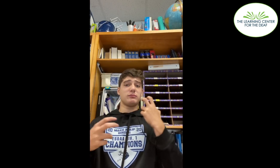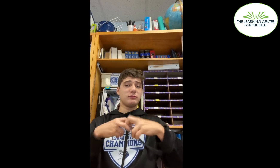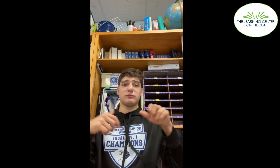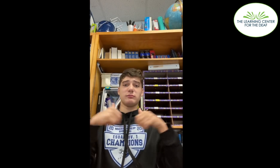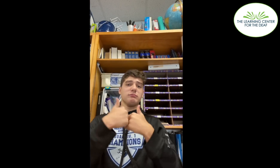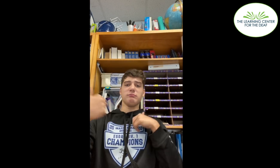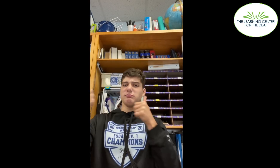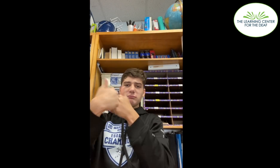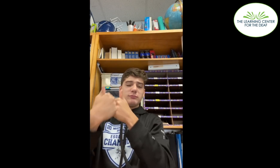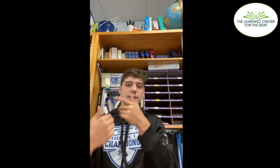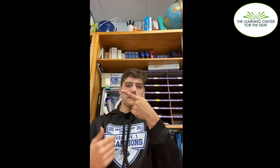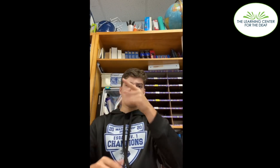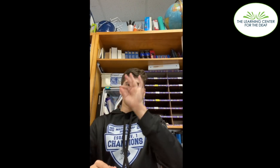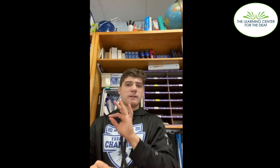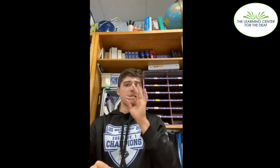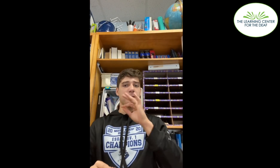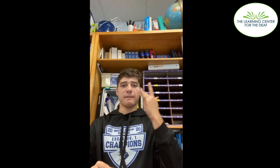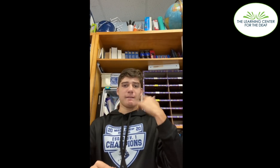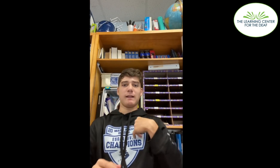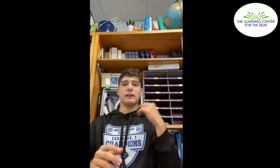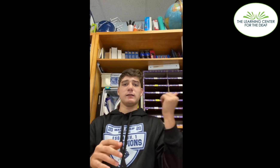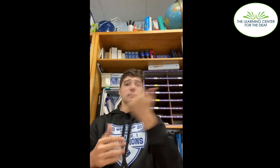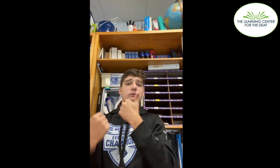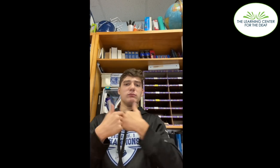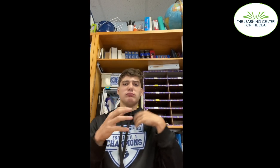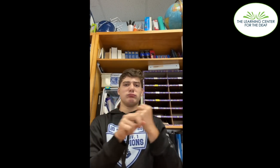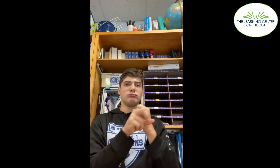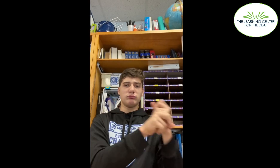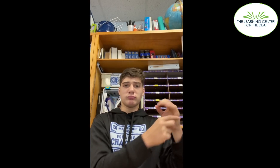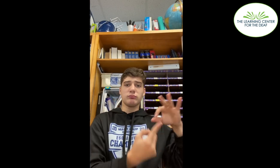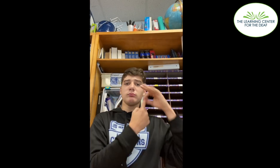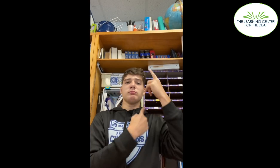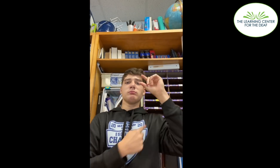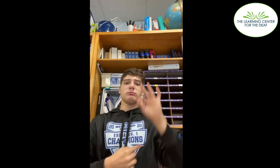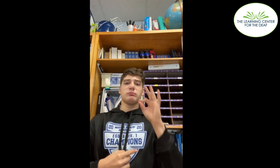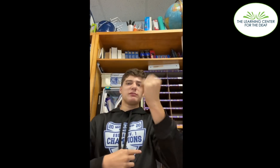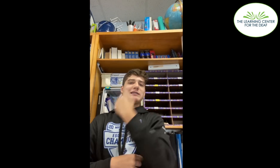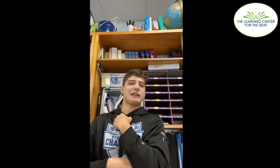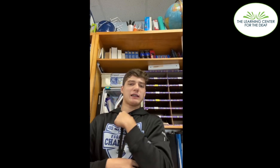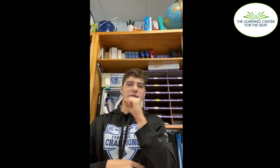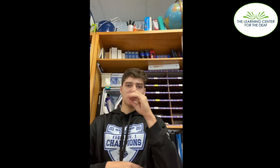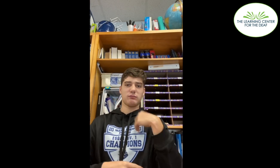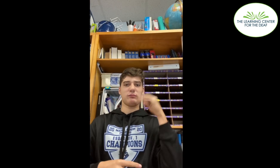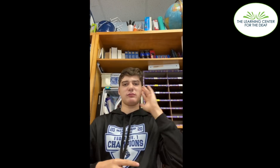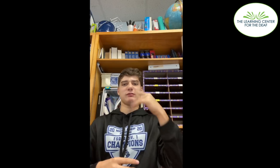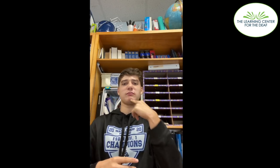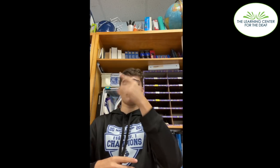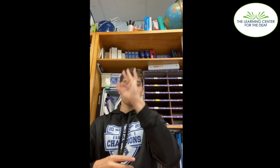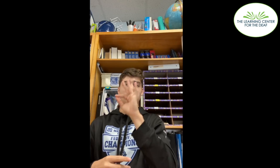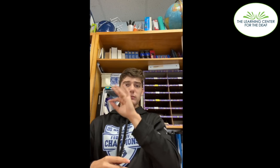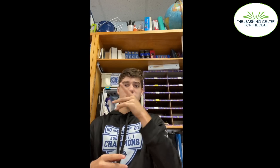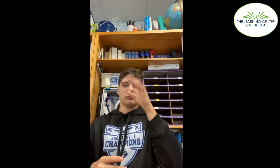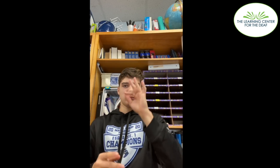toughest competitor was Fremont. We were winning most of our matches, but lost against Fremont, so I would say they were the hardest team we faced.